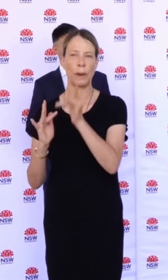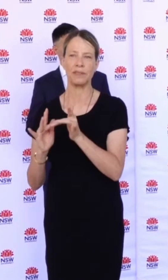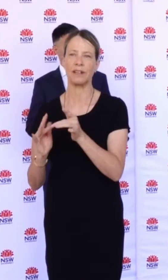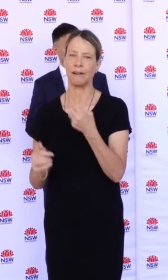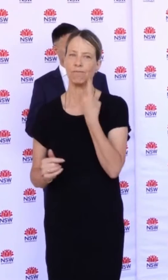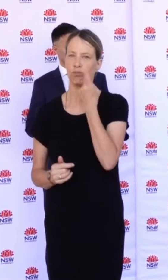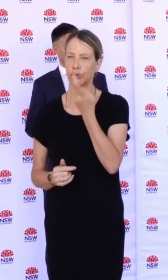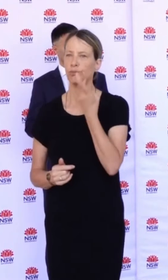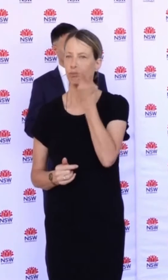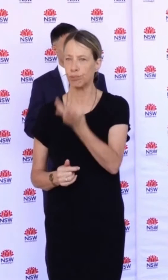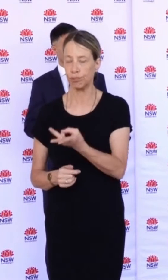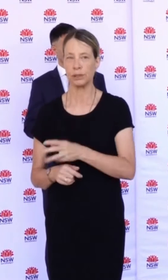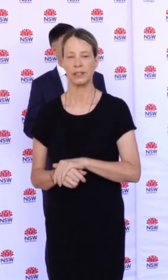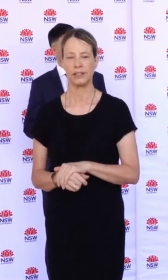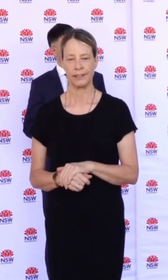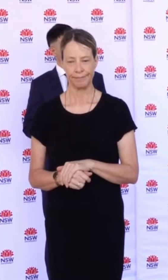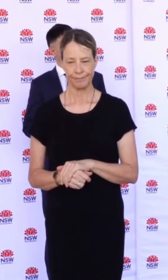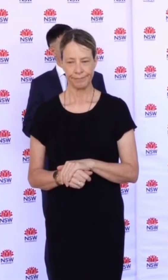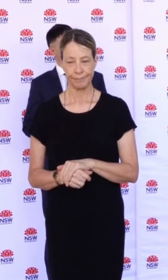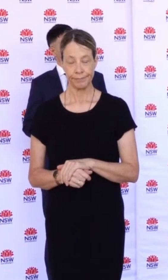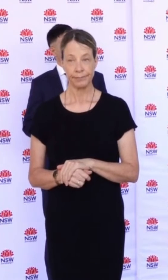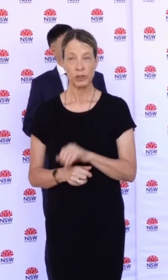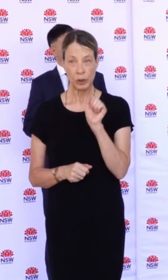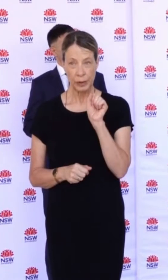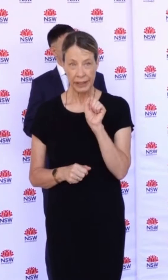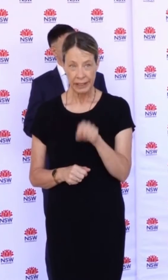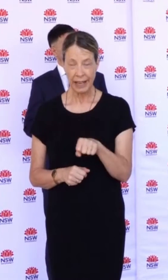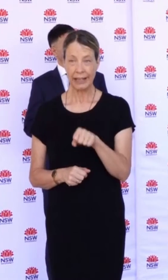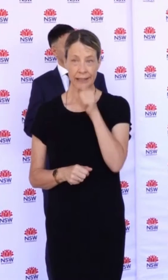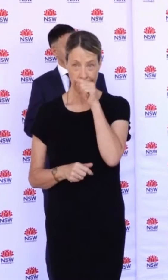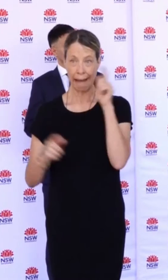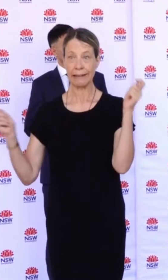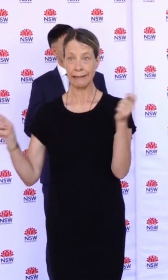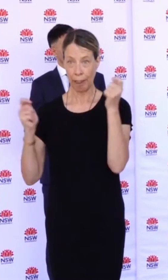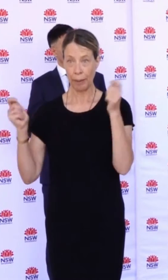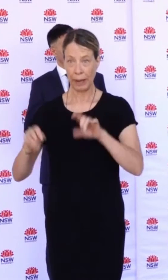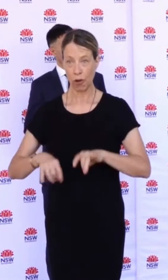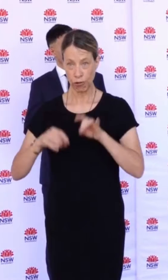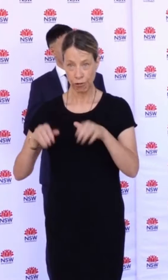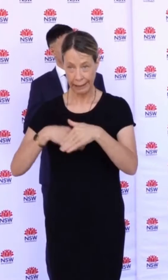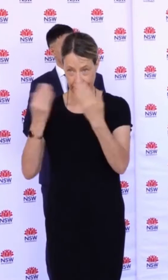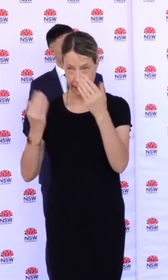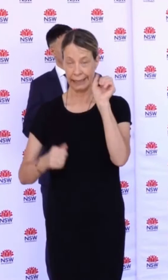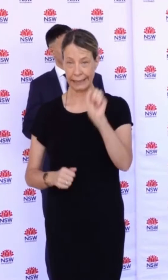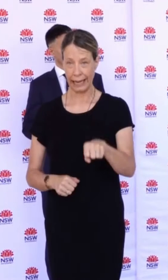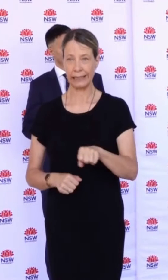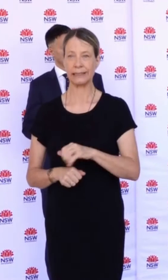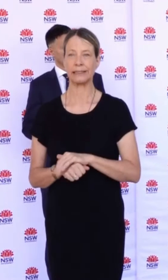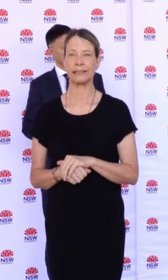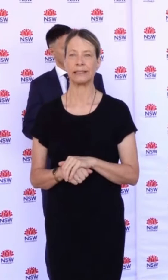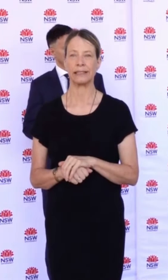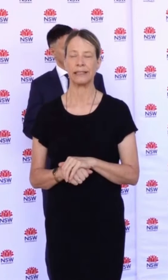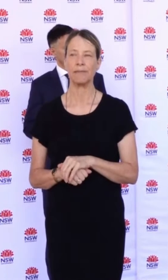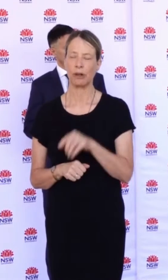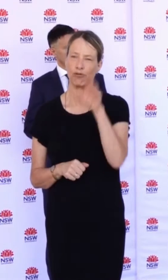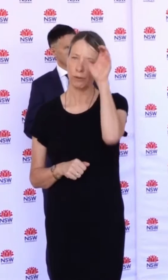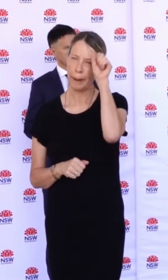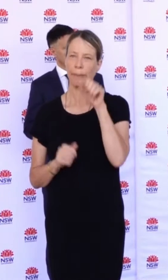for Australia Day. But I emphasise you can certainly have Australia Day celebrations and just with those